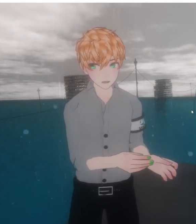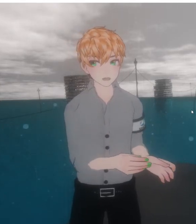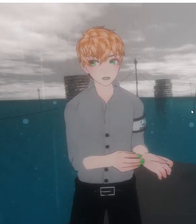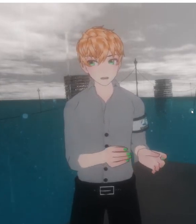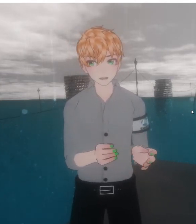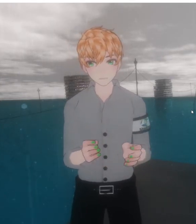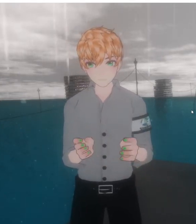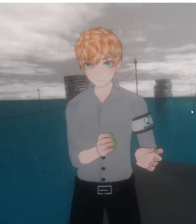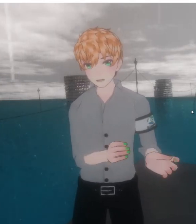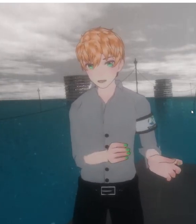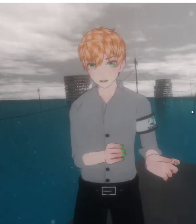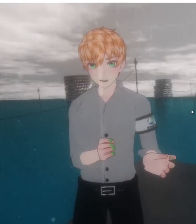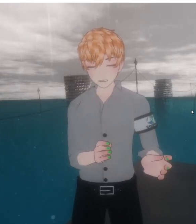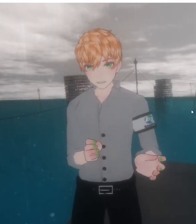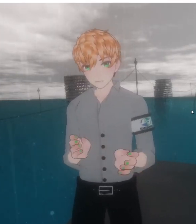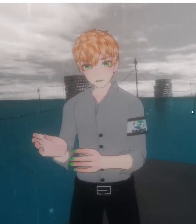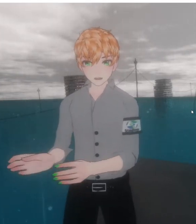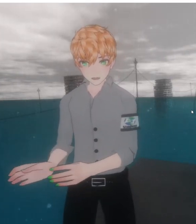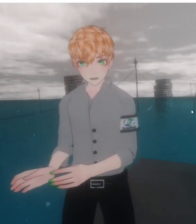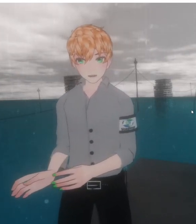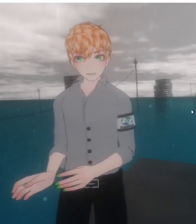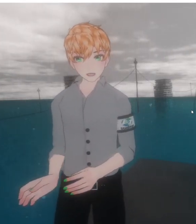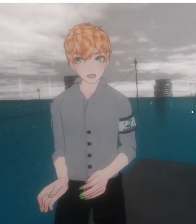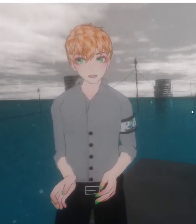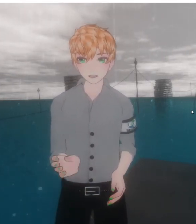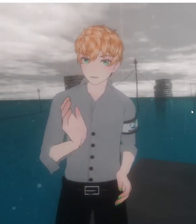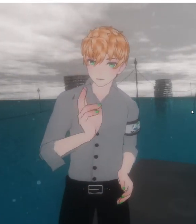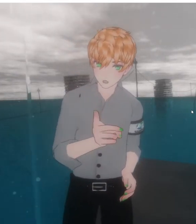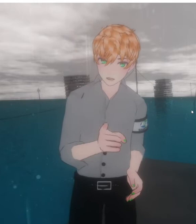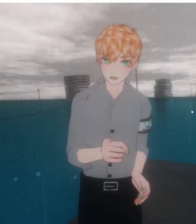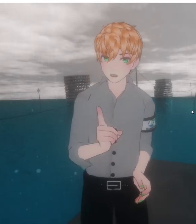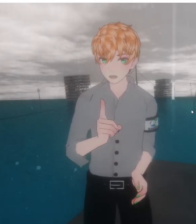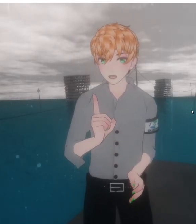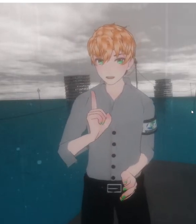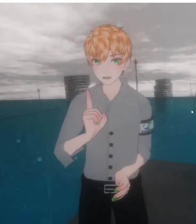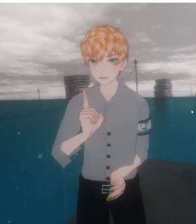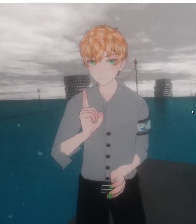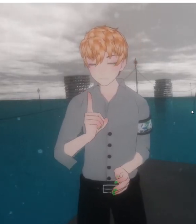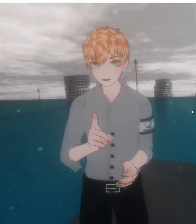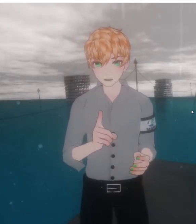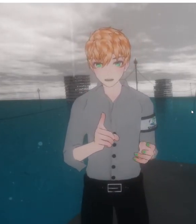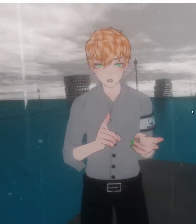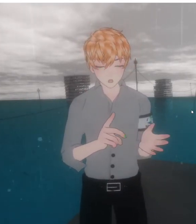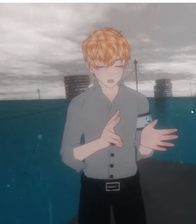word English put into sign. Though they do that, I noticed they do